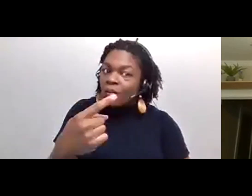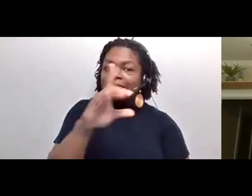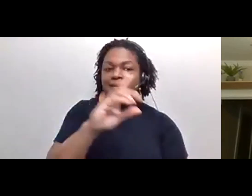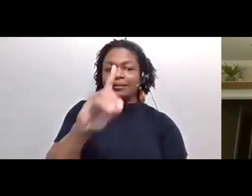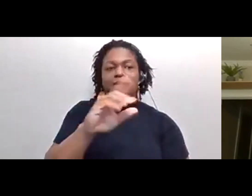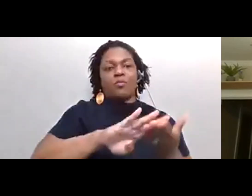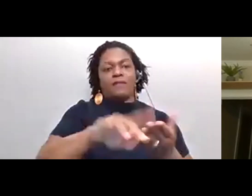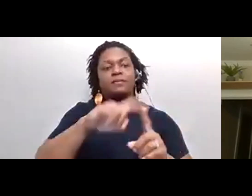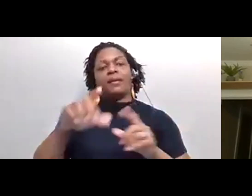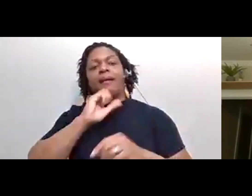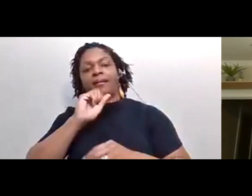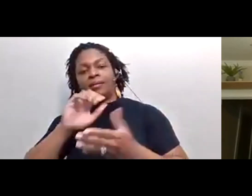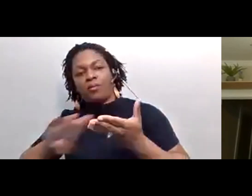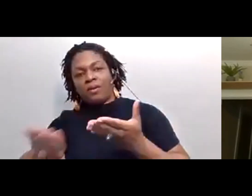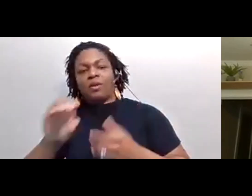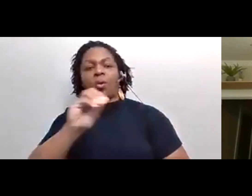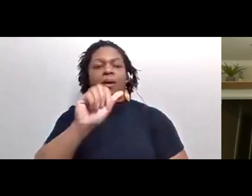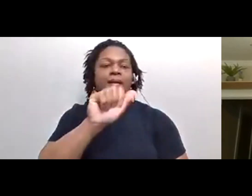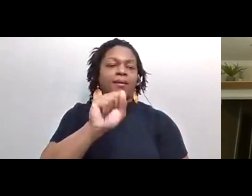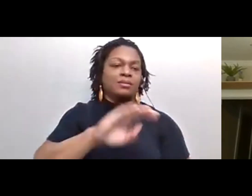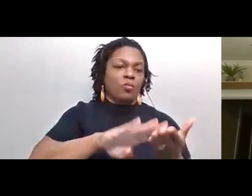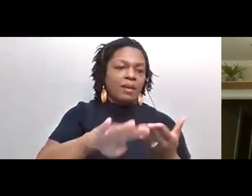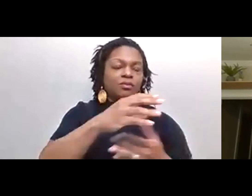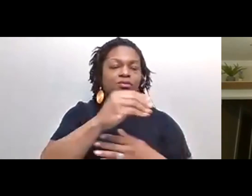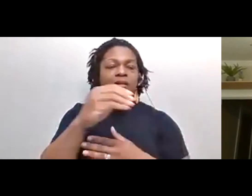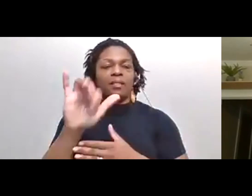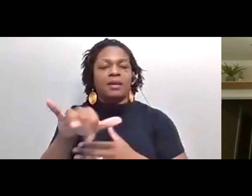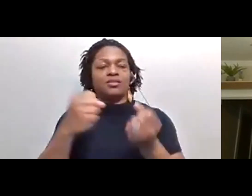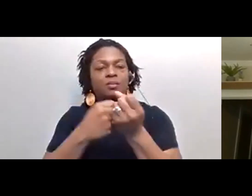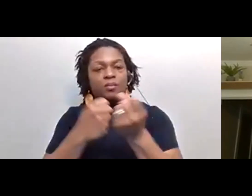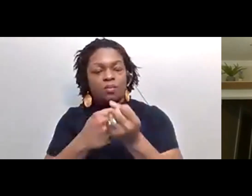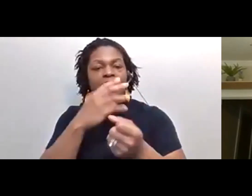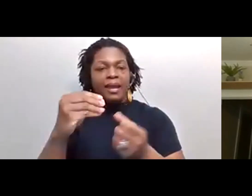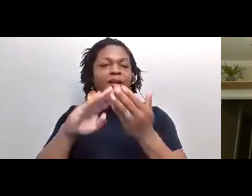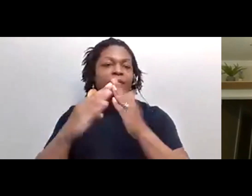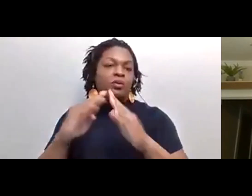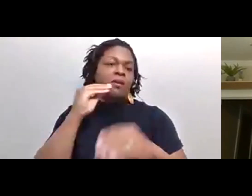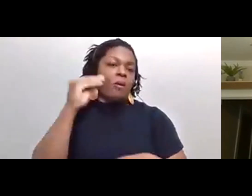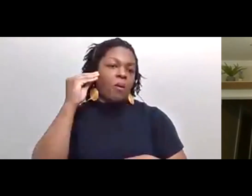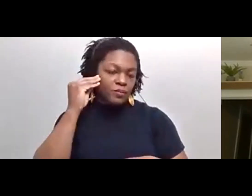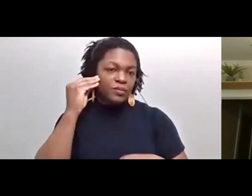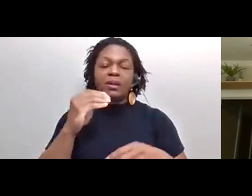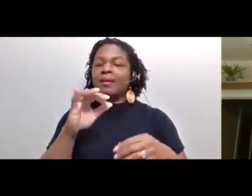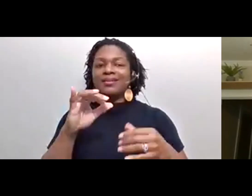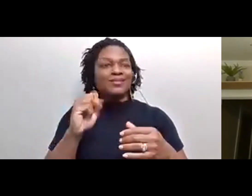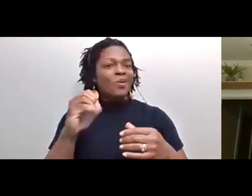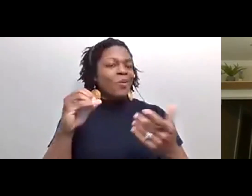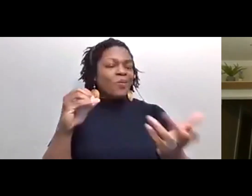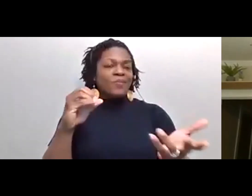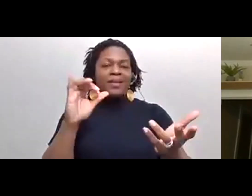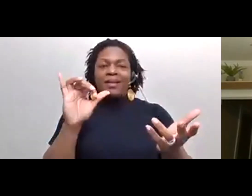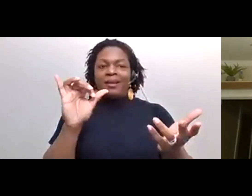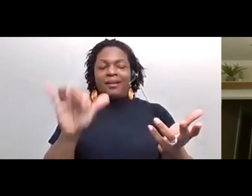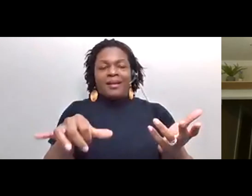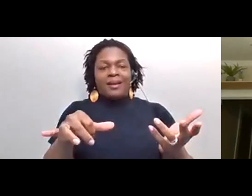waivers, the OAS waivers, support coordination, and community homes. Now, the resolution does not have the force of